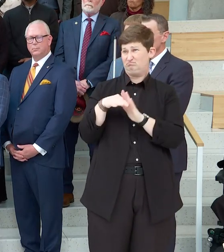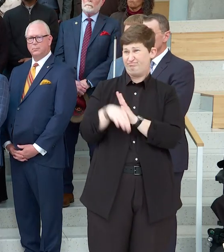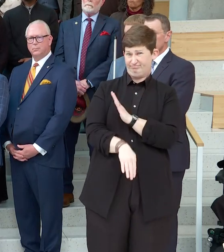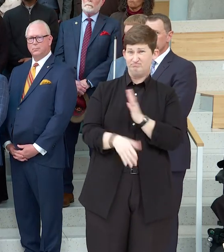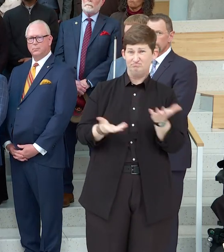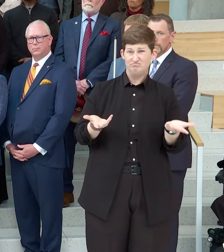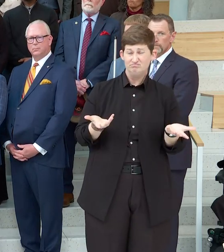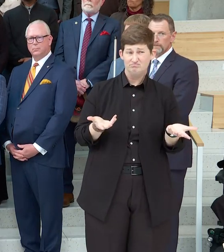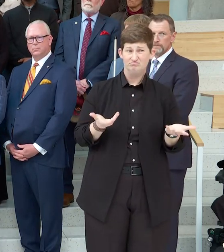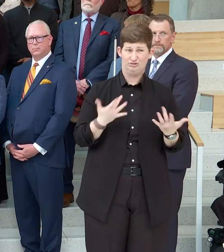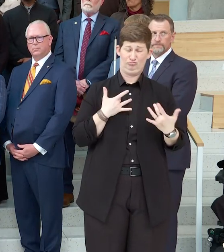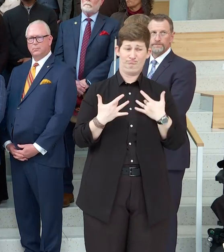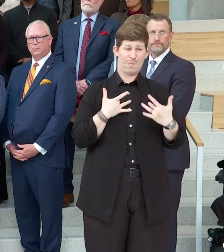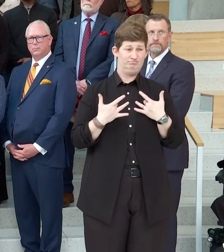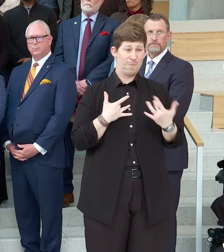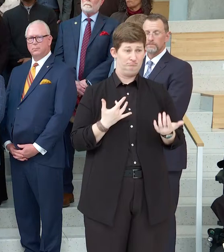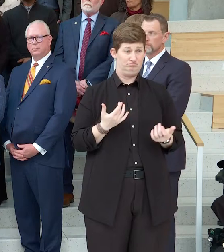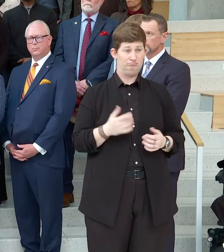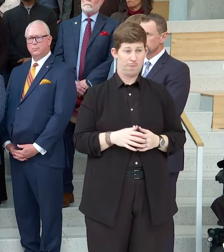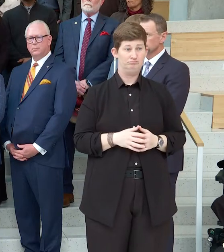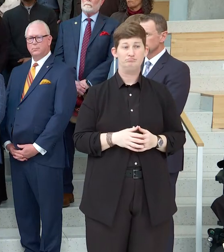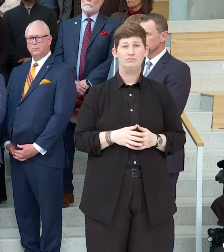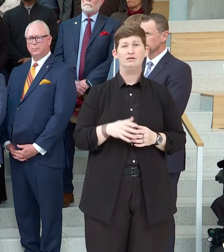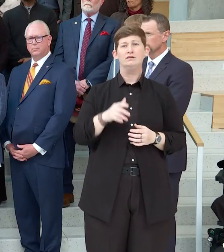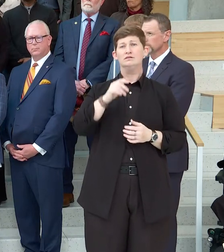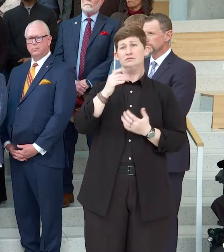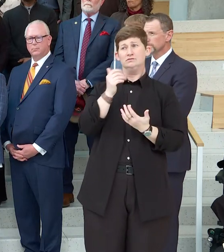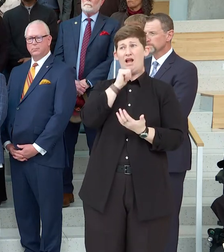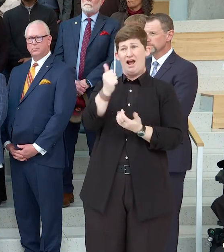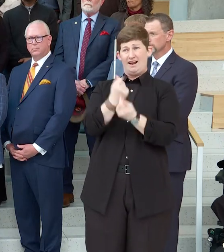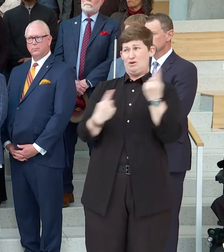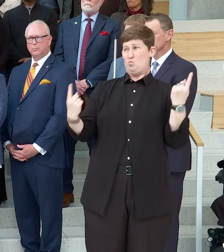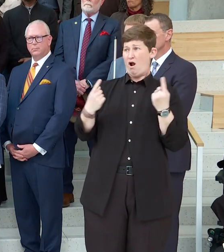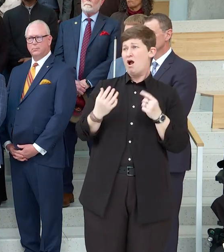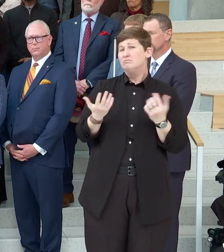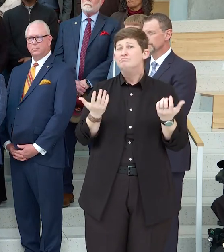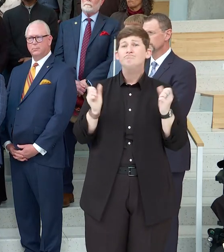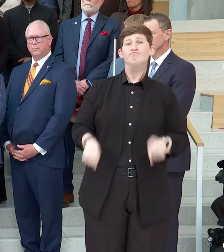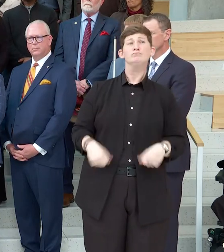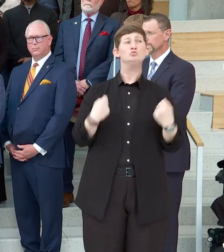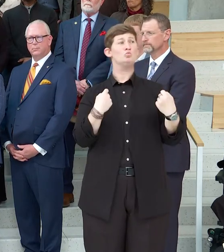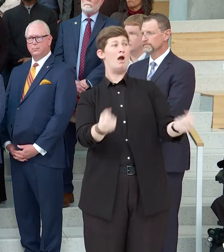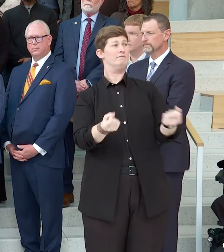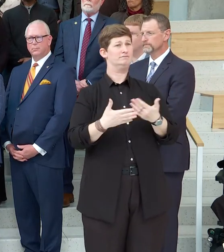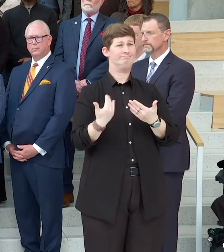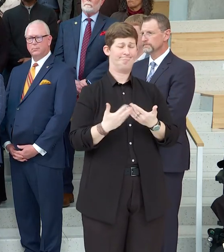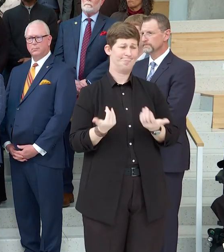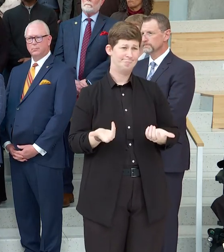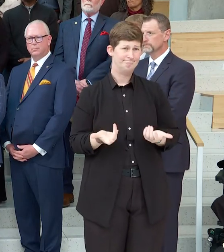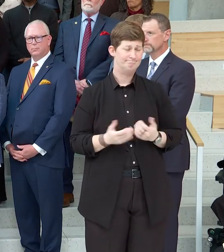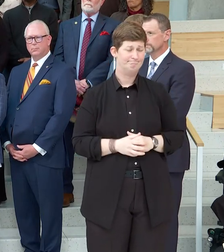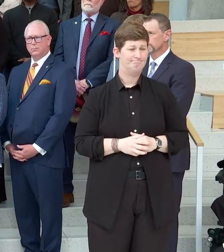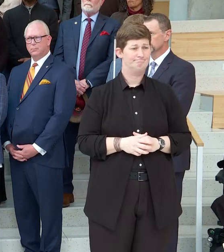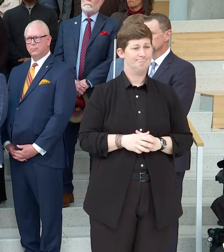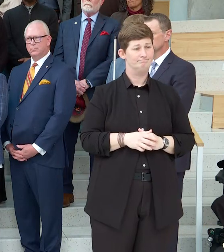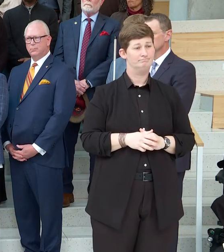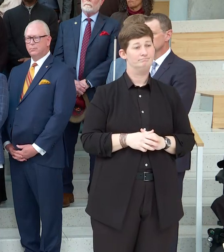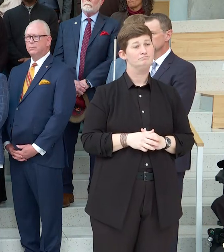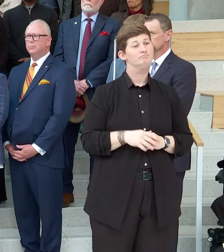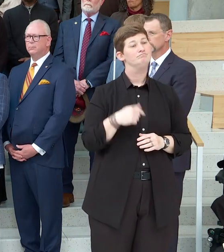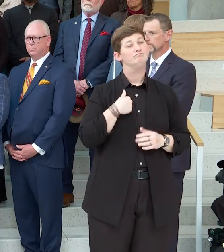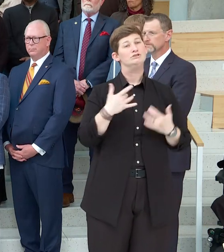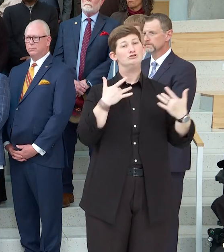in the position to drive. We need to also be thinking about them. But I'm also concerned about the bartenders,